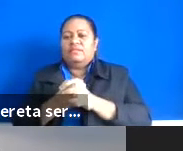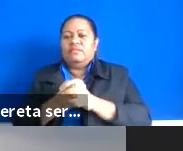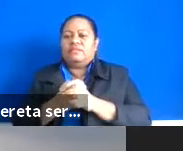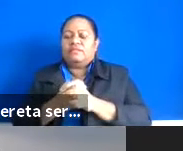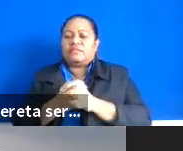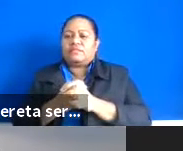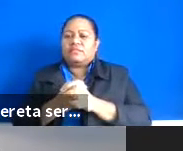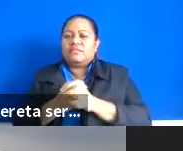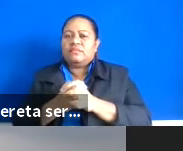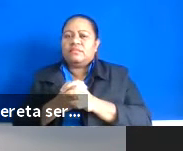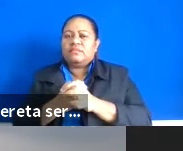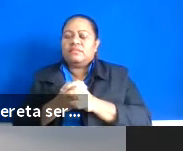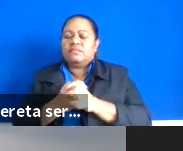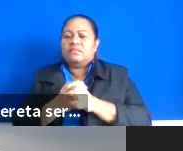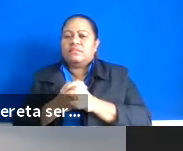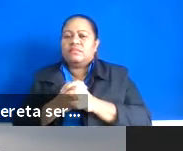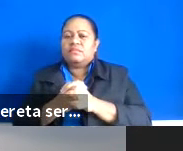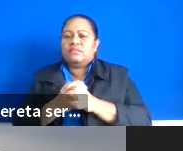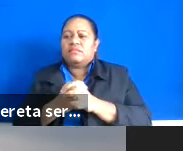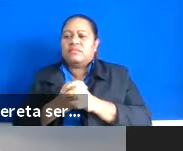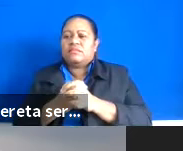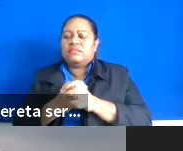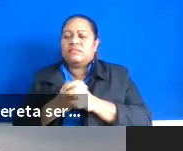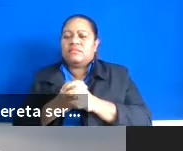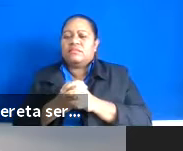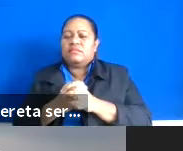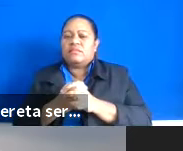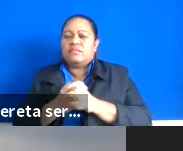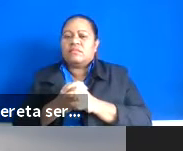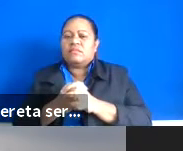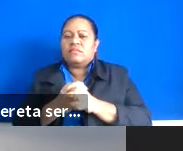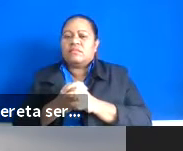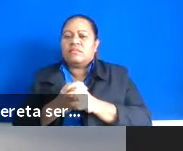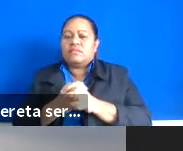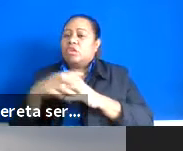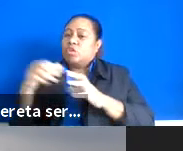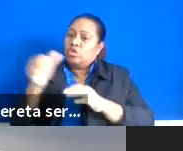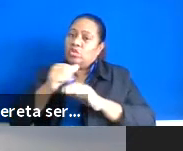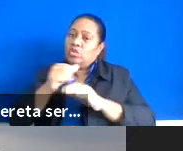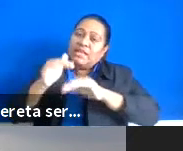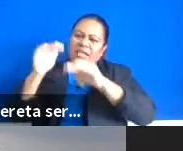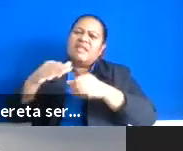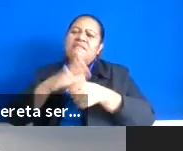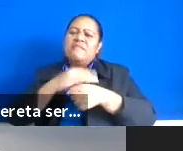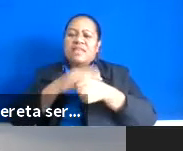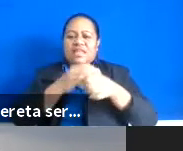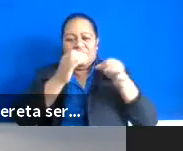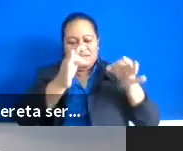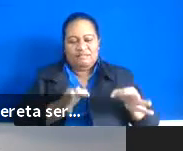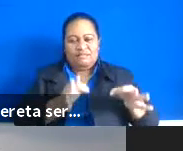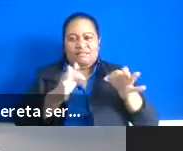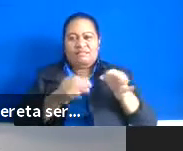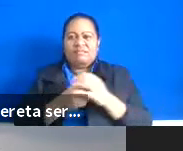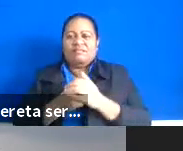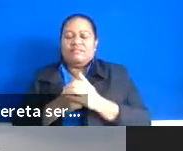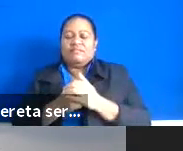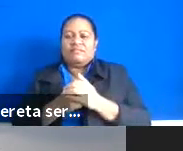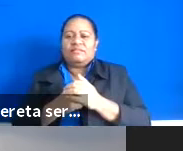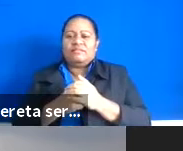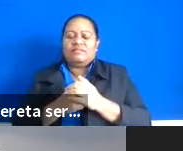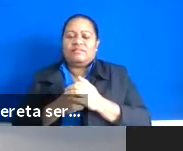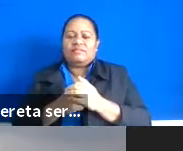they have to be able to participate in decision making. And so we